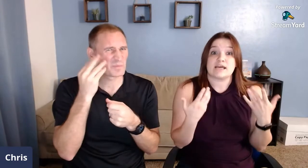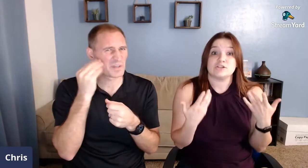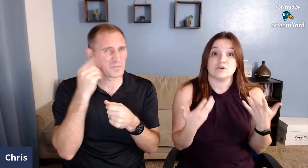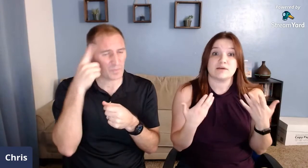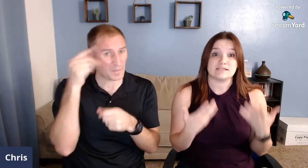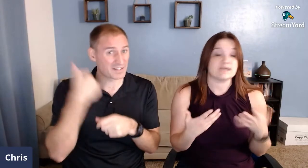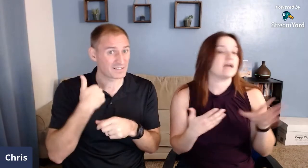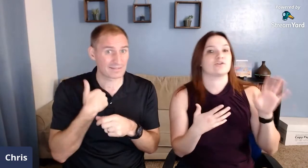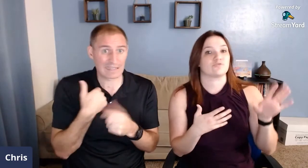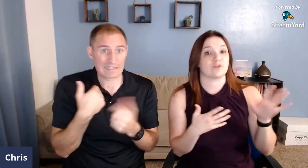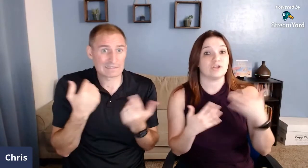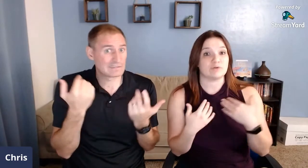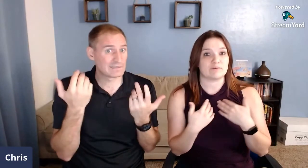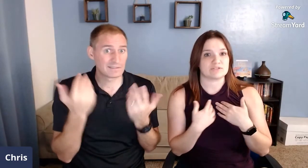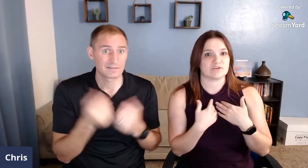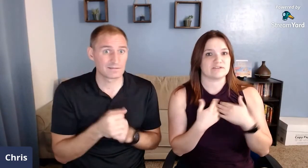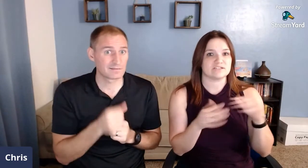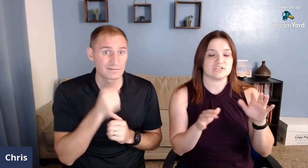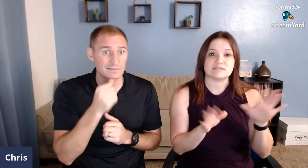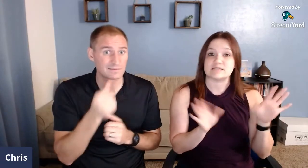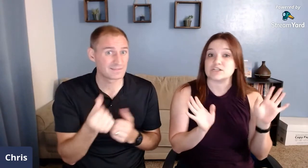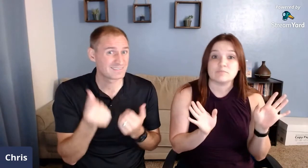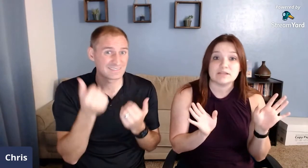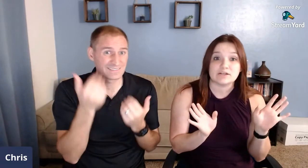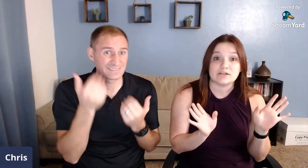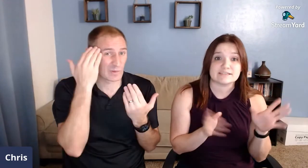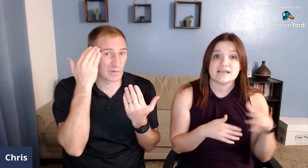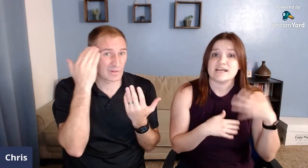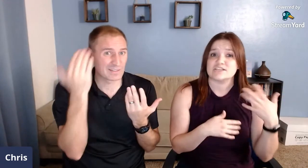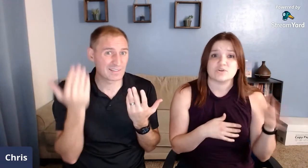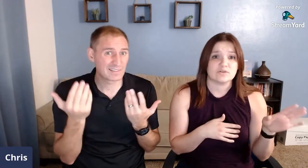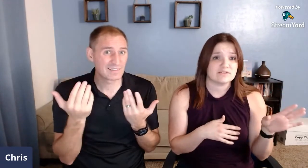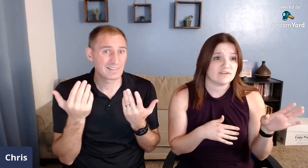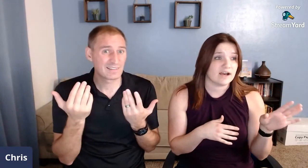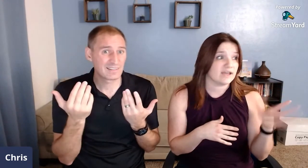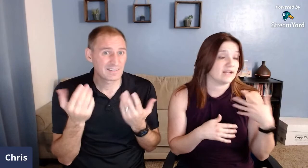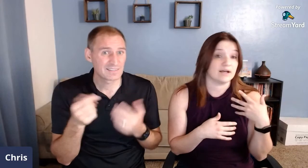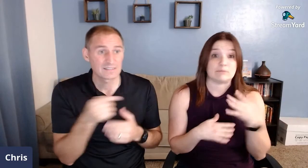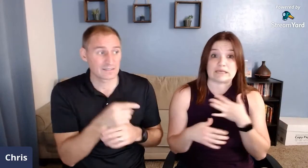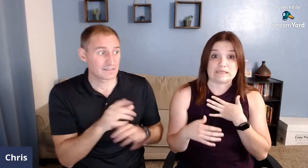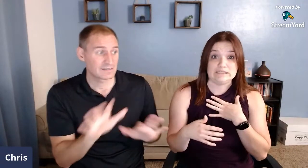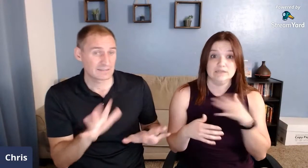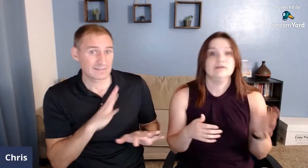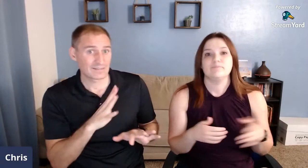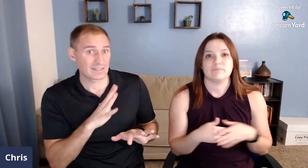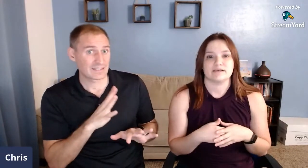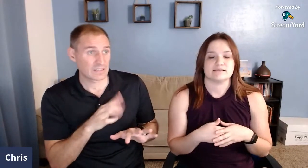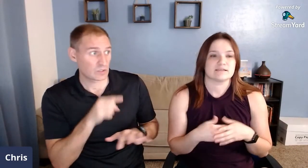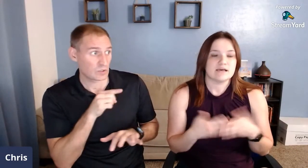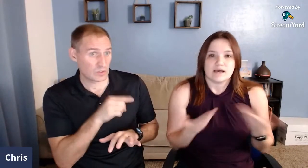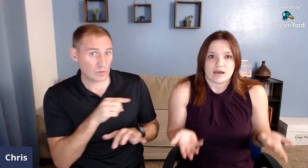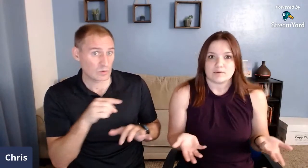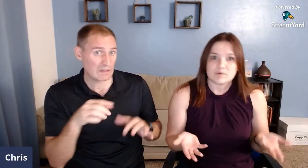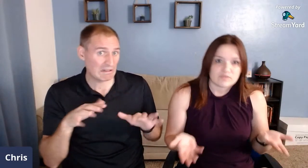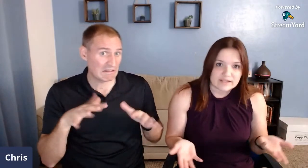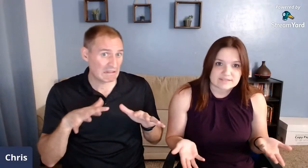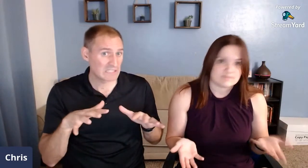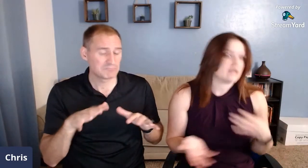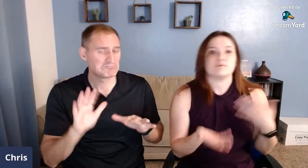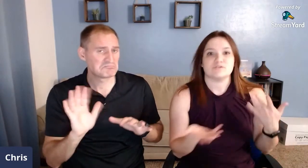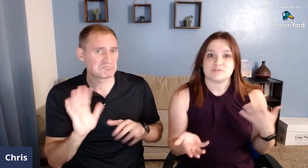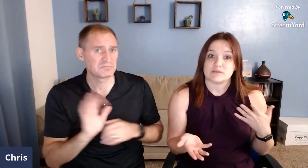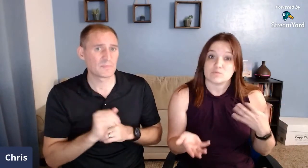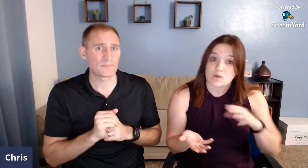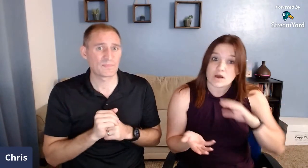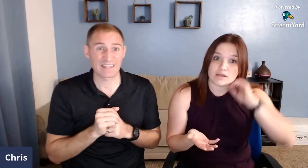me because I had no idea. And her friend knew I was nervous, and she was like, "Don't be nervous. It's totally fine." And I'm like, because I don't want to offend